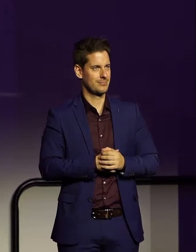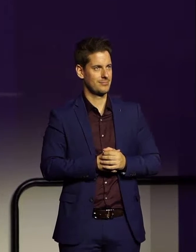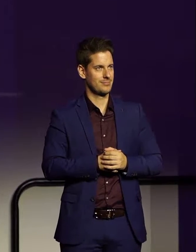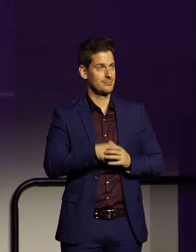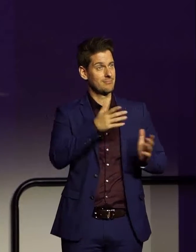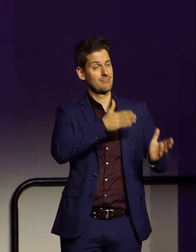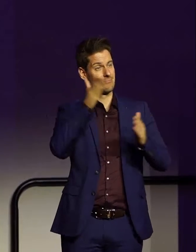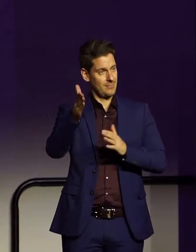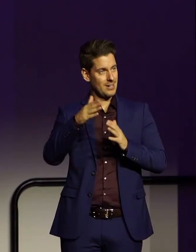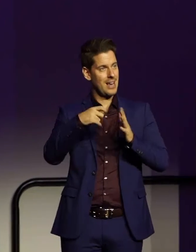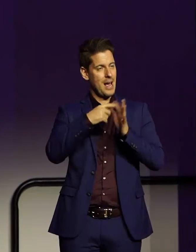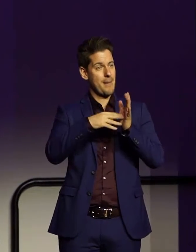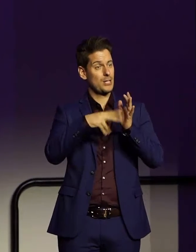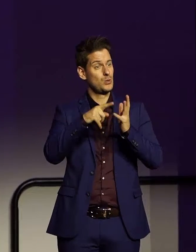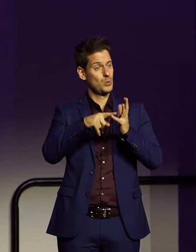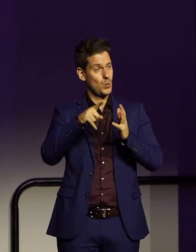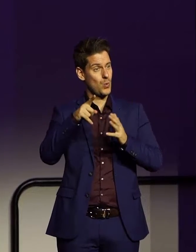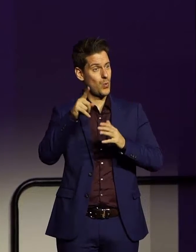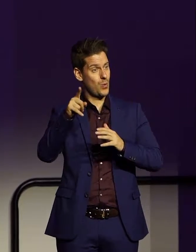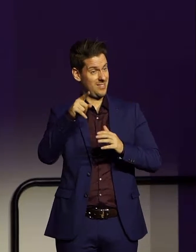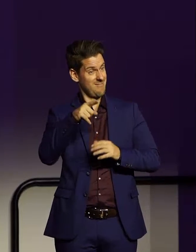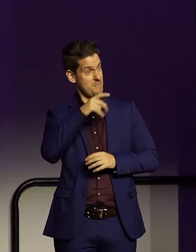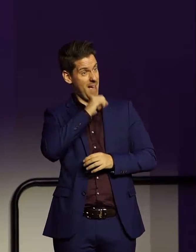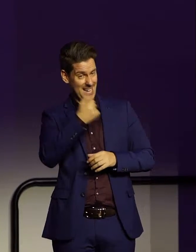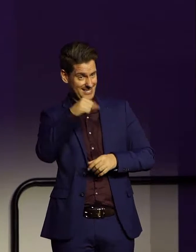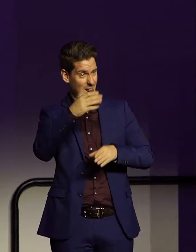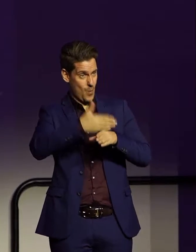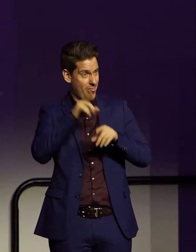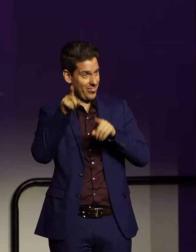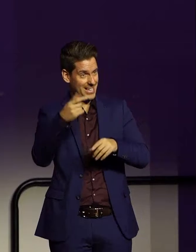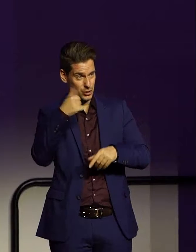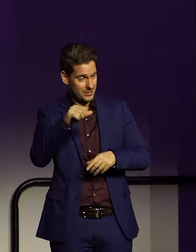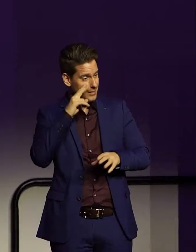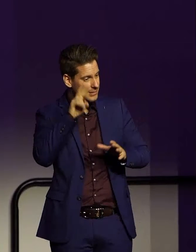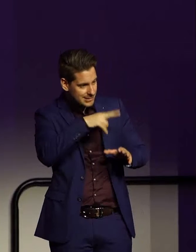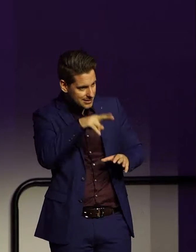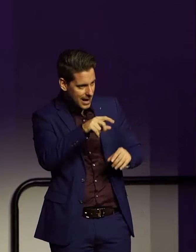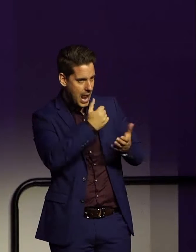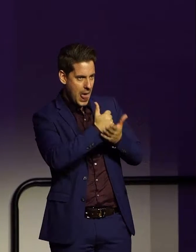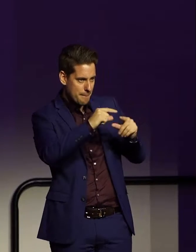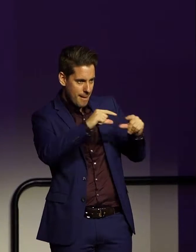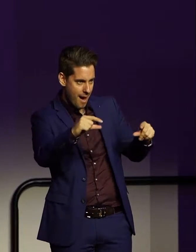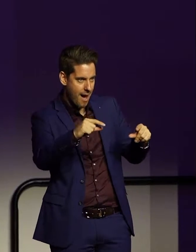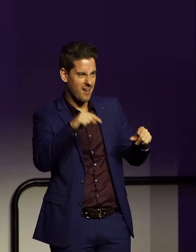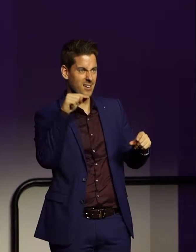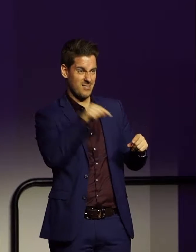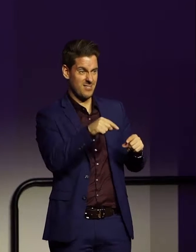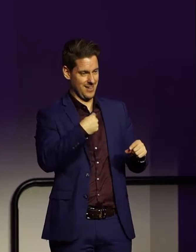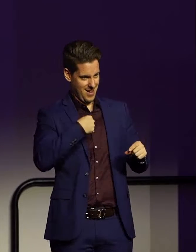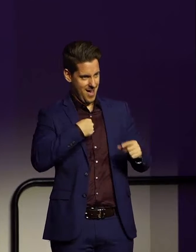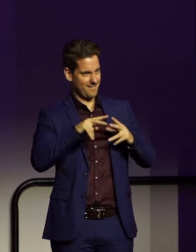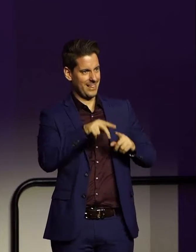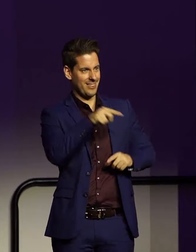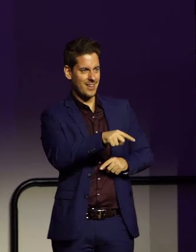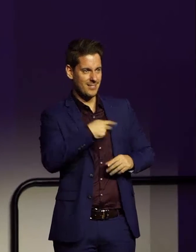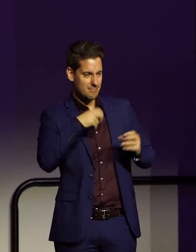office at Wacol, where Trevor Jackson, still working for Komatsu, checks the serial number and realises it's a Wombat that he